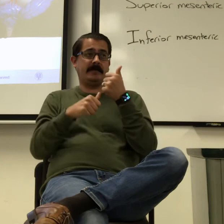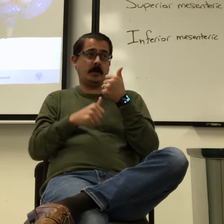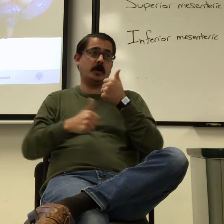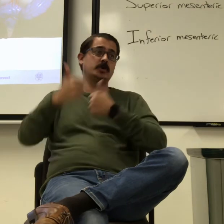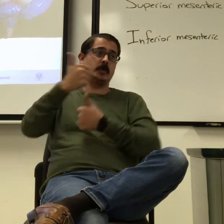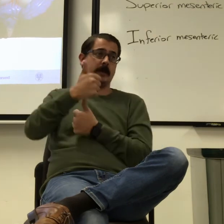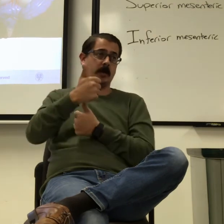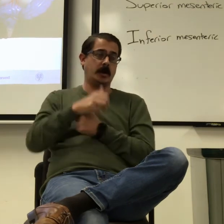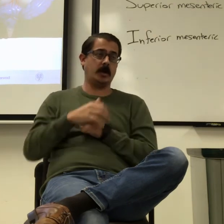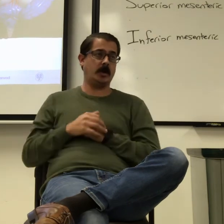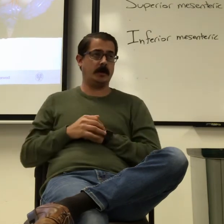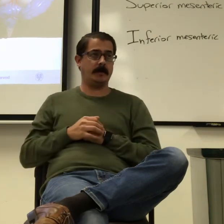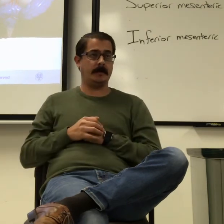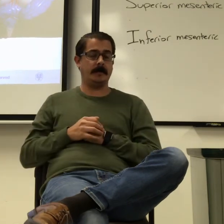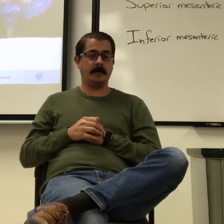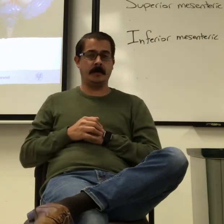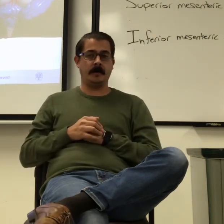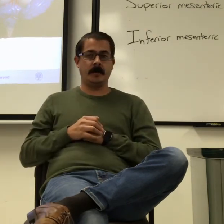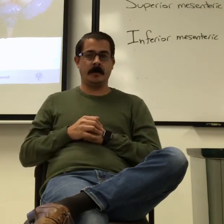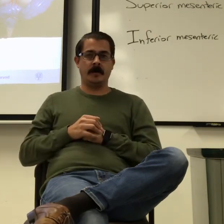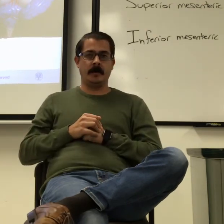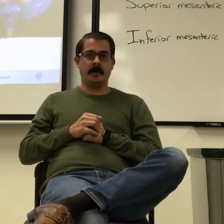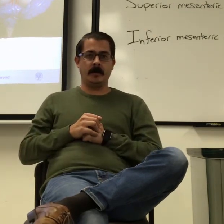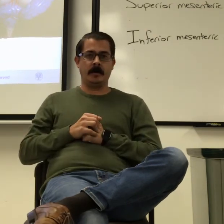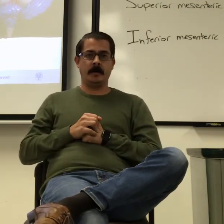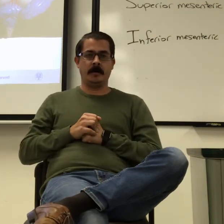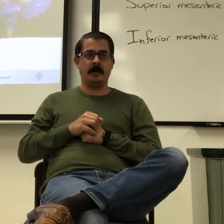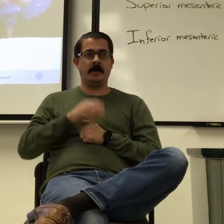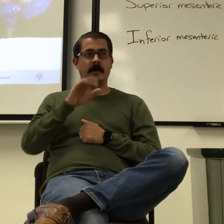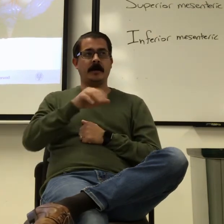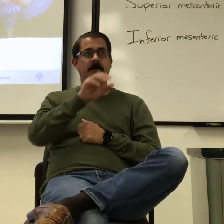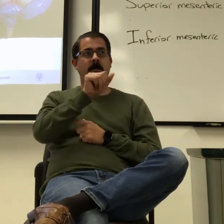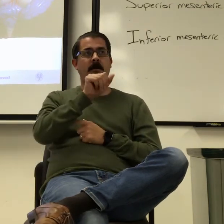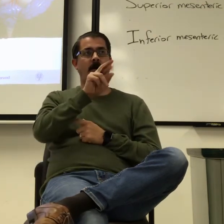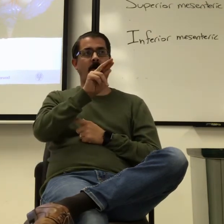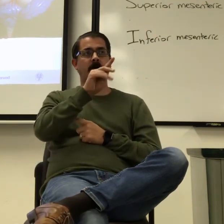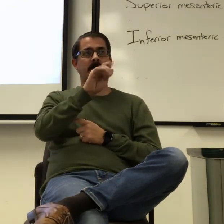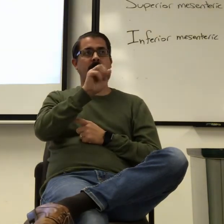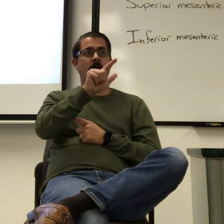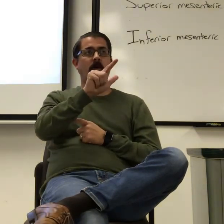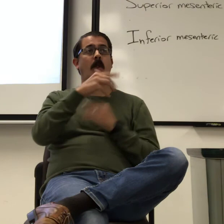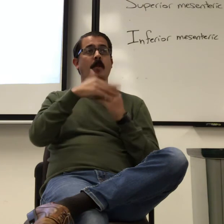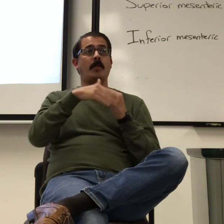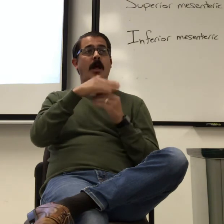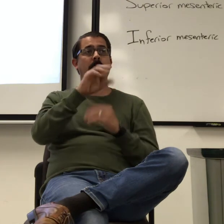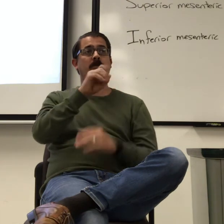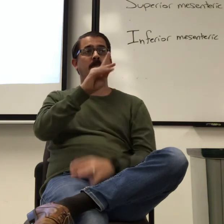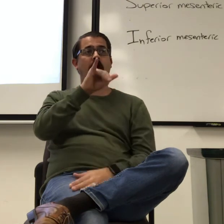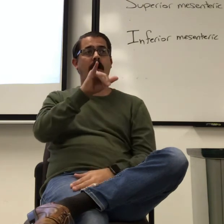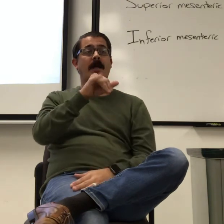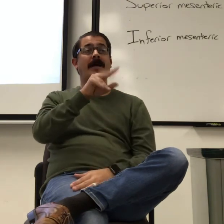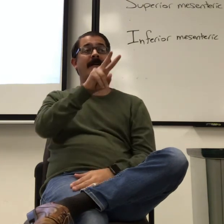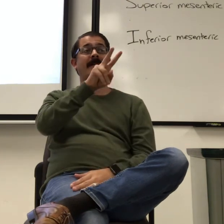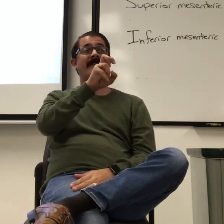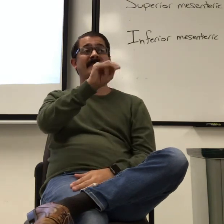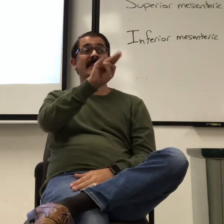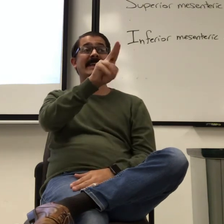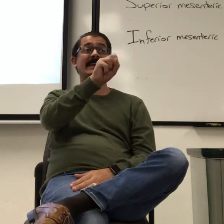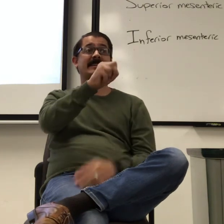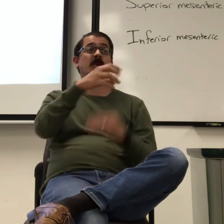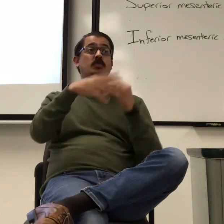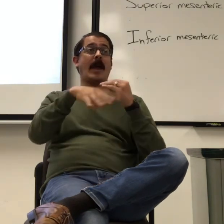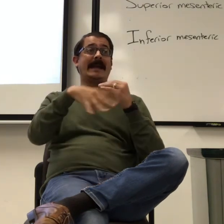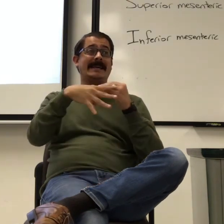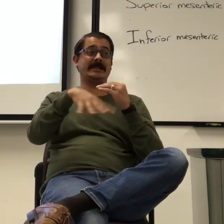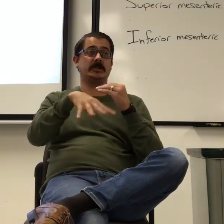superior. And that's the arterial blood supply. The venous drainage are part of what's called